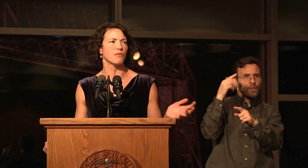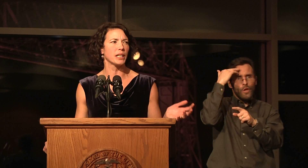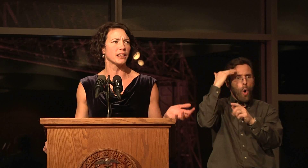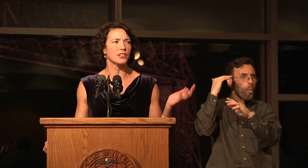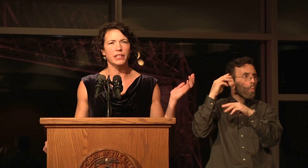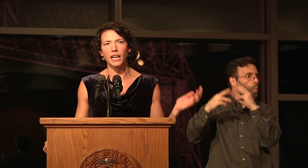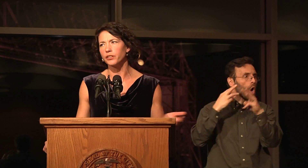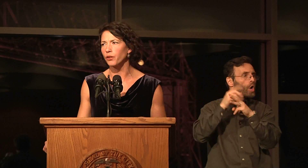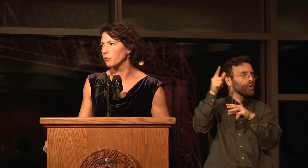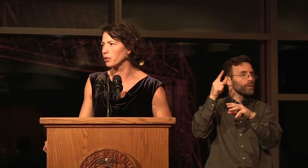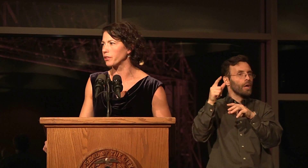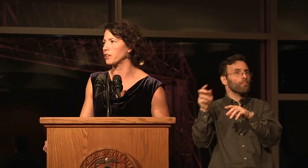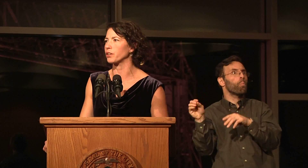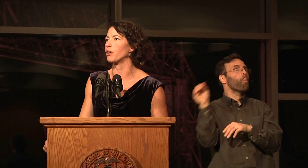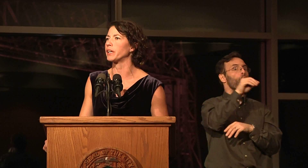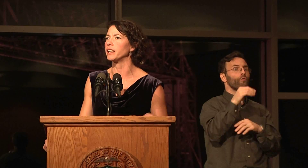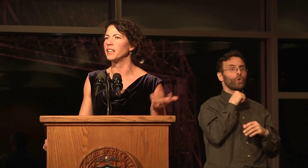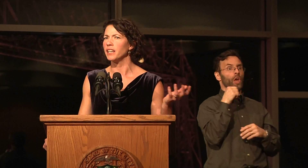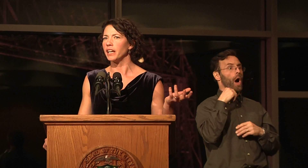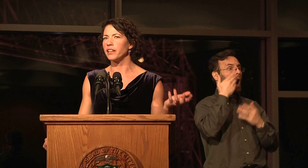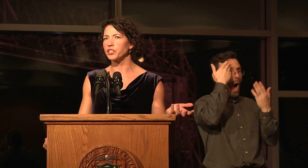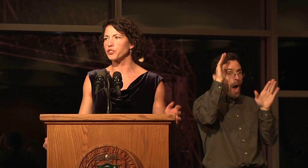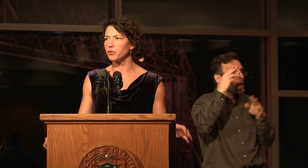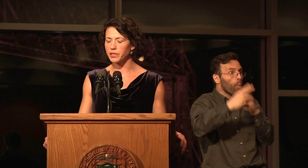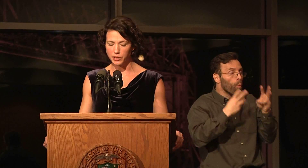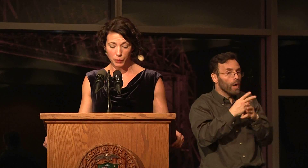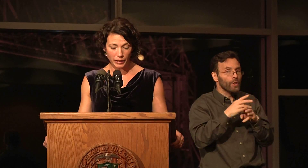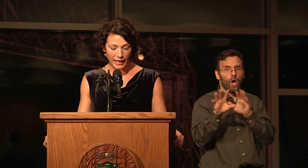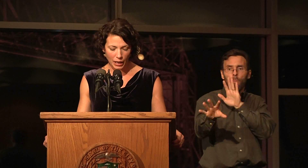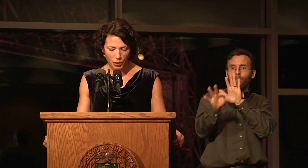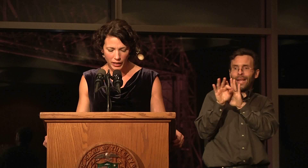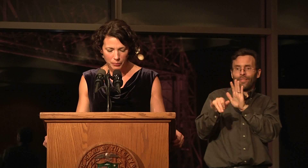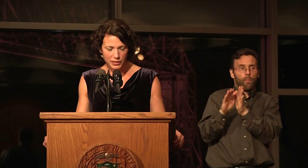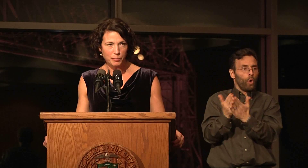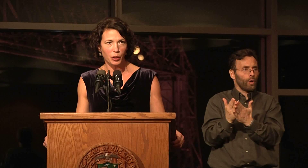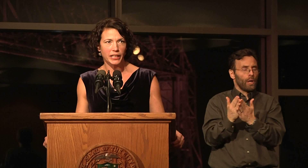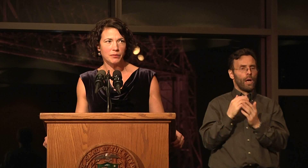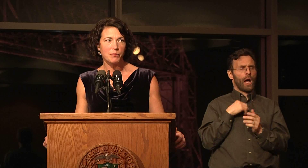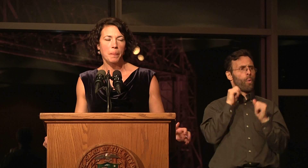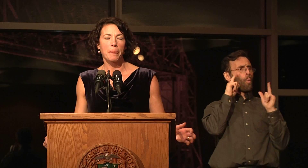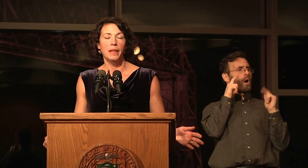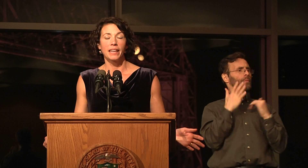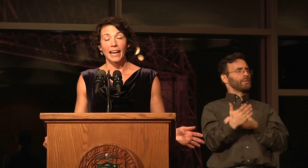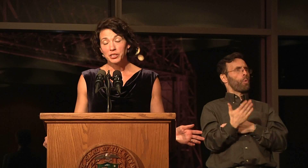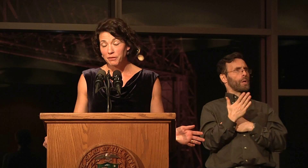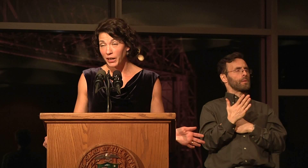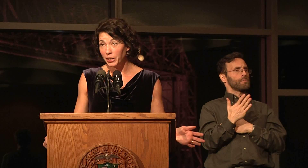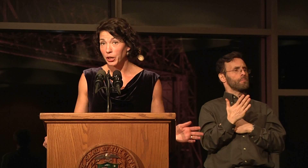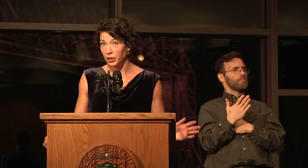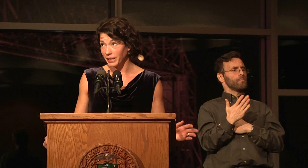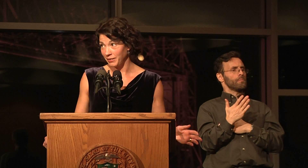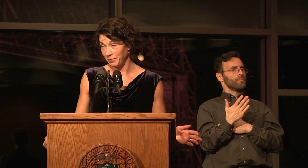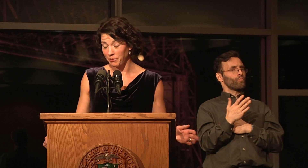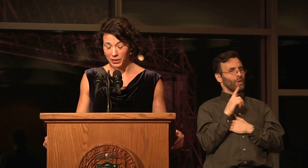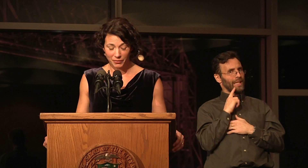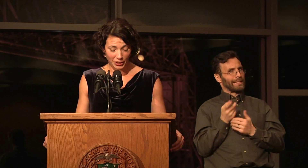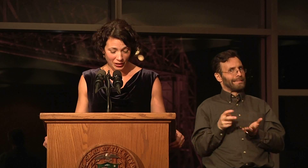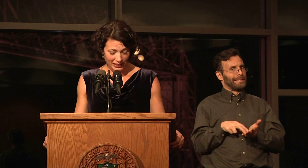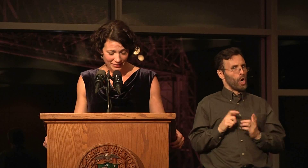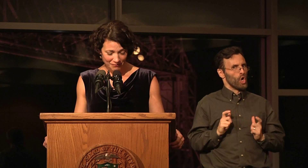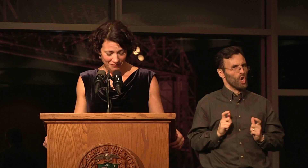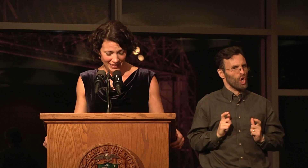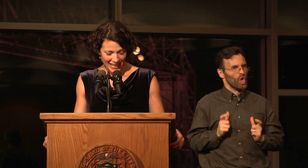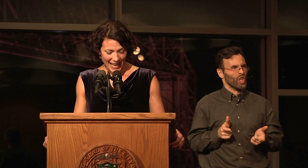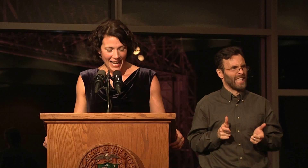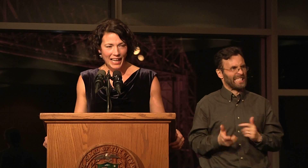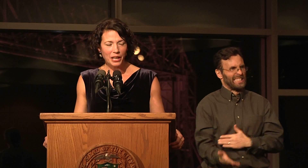world that you've been to, the unknown world that you're going, and to choose this book. And I woke up this morning, actually very early. I woke up very